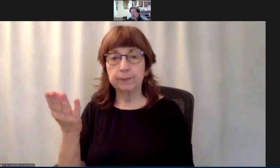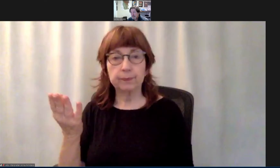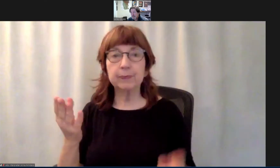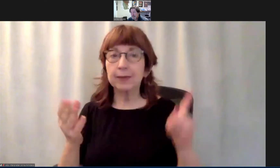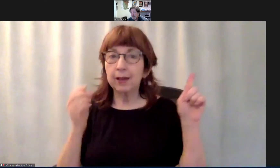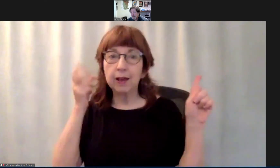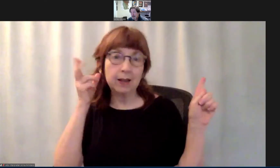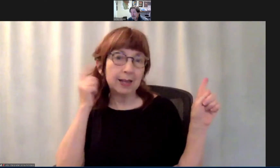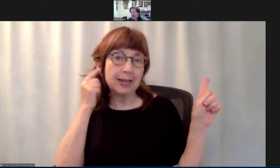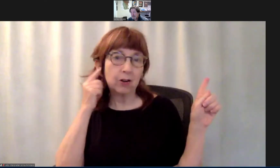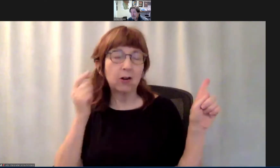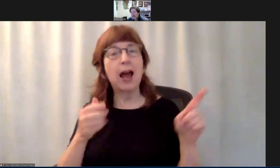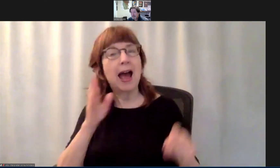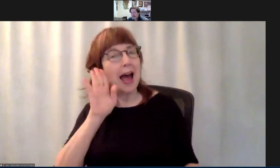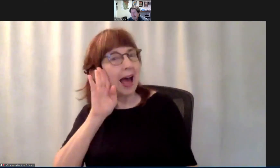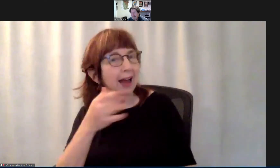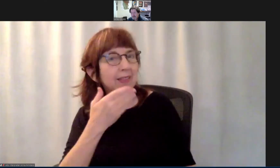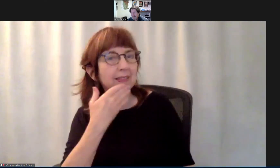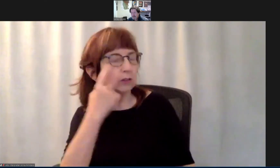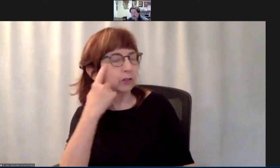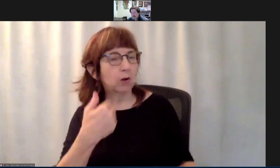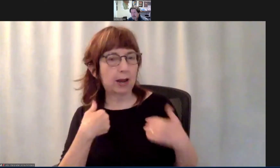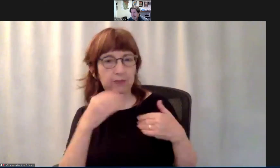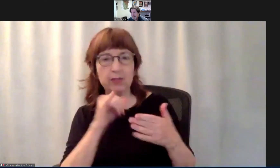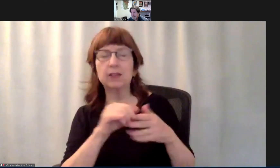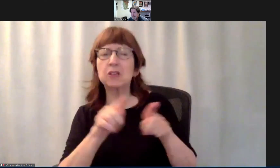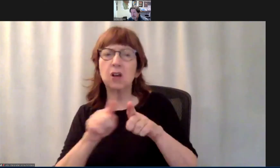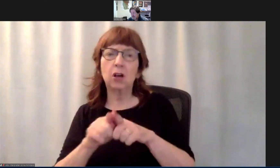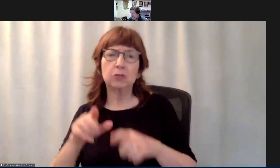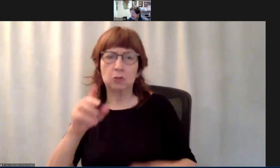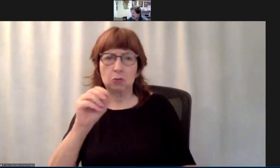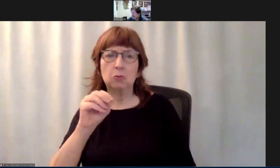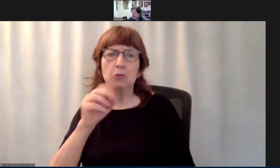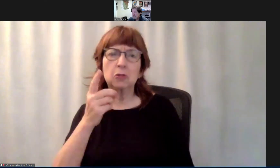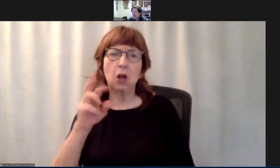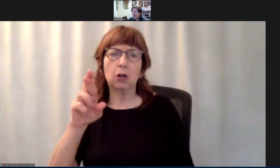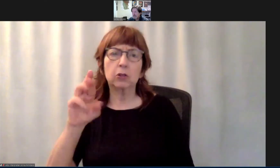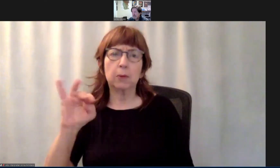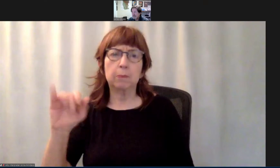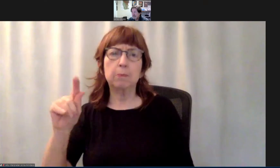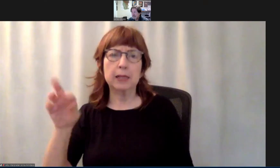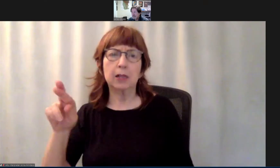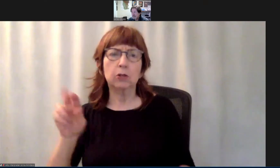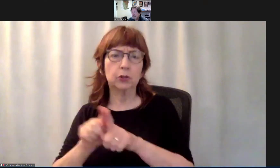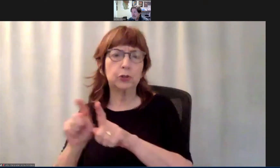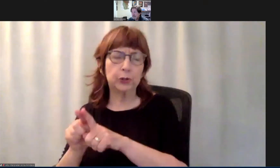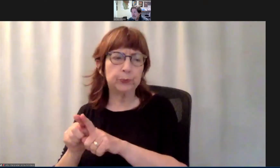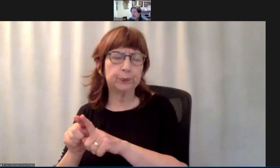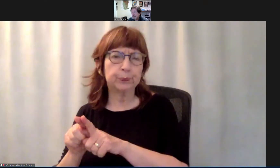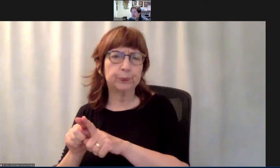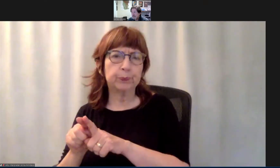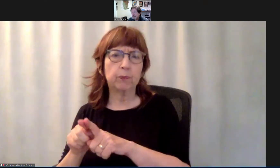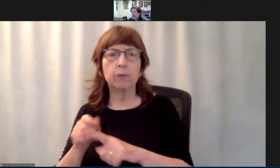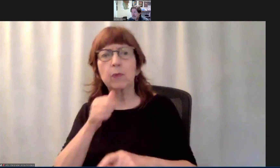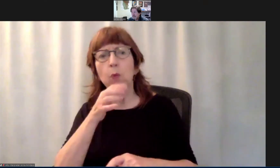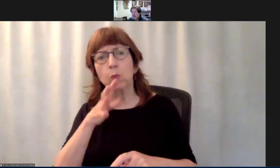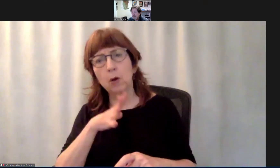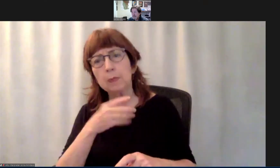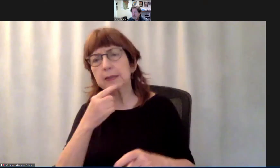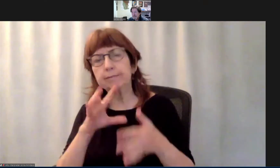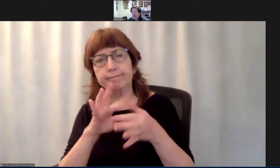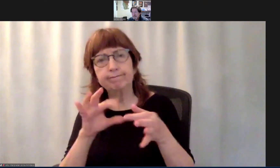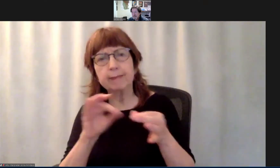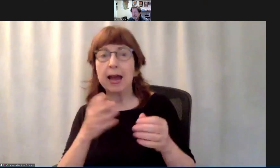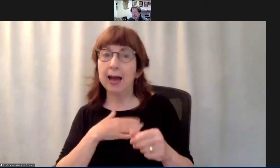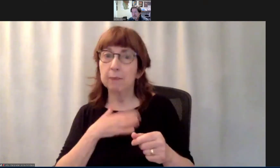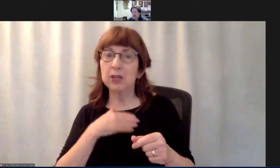Hi, thanks for having this and also having Dr. Miller along. I was glad to hear more details about